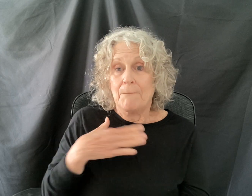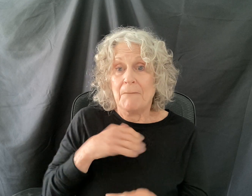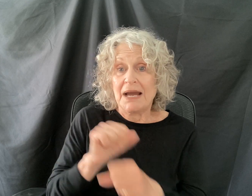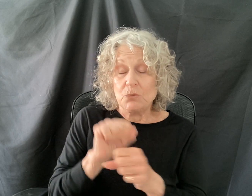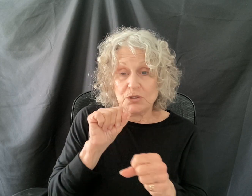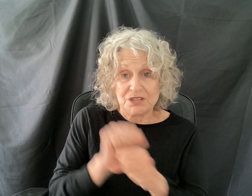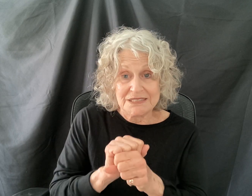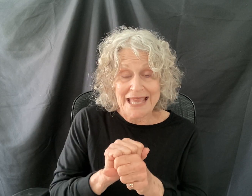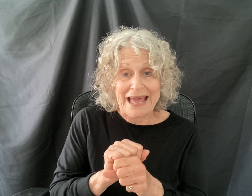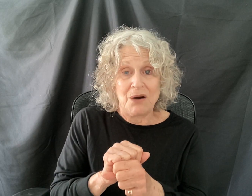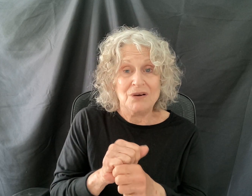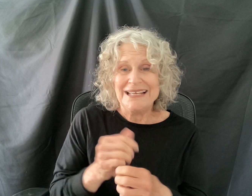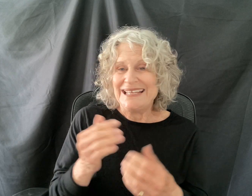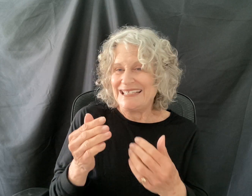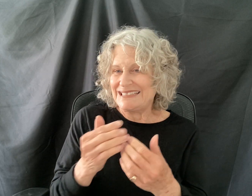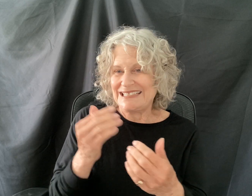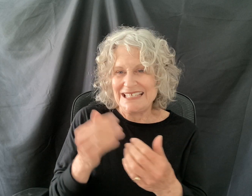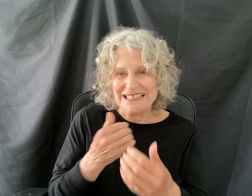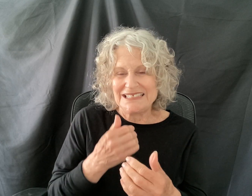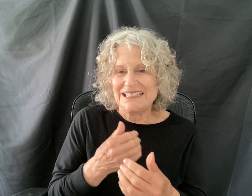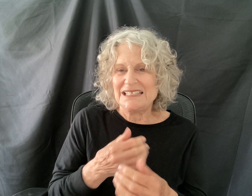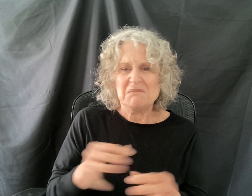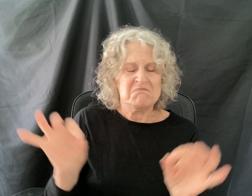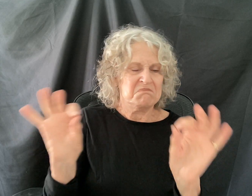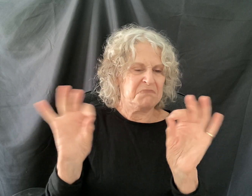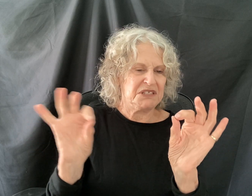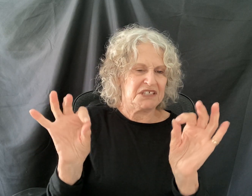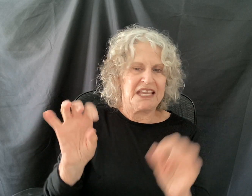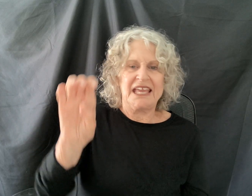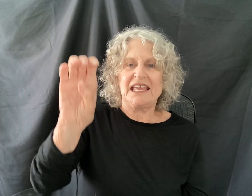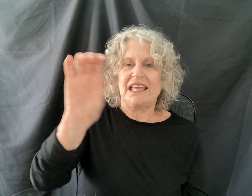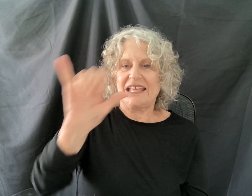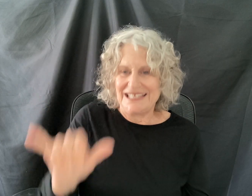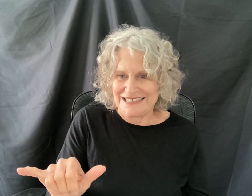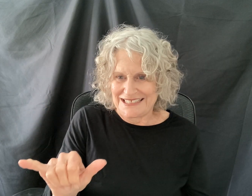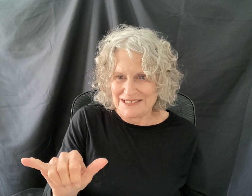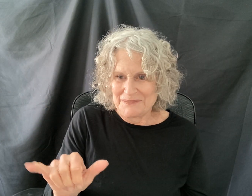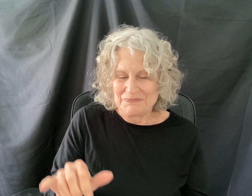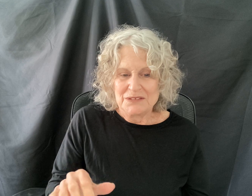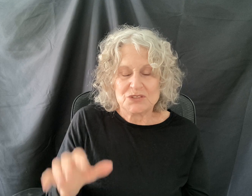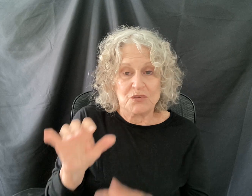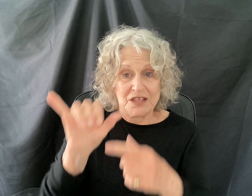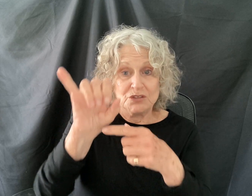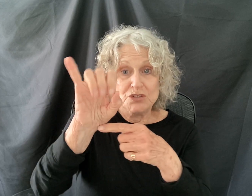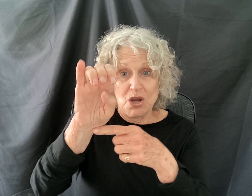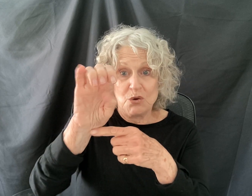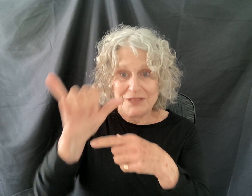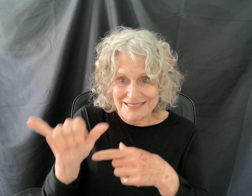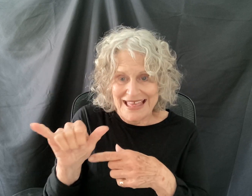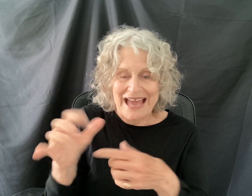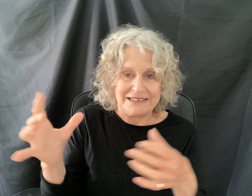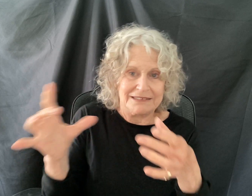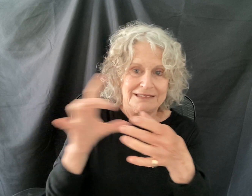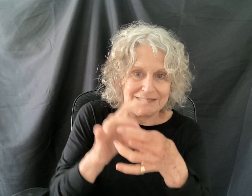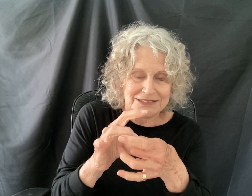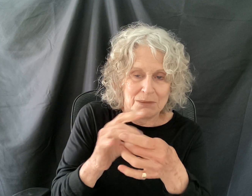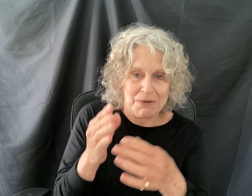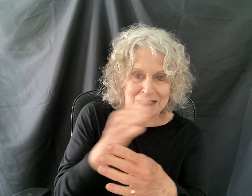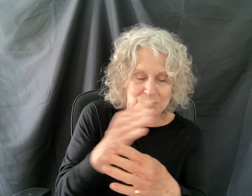my work is how, it's easy, piece of cake, easy. So they'll know that that is combined with